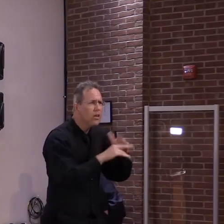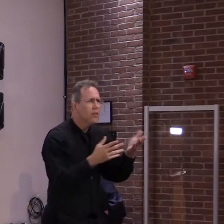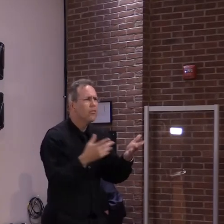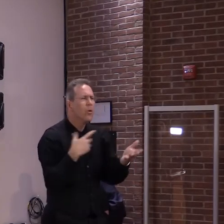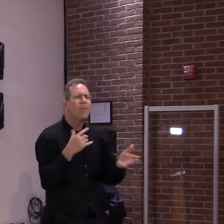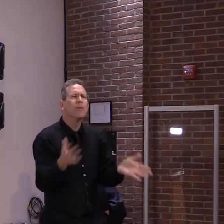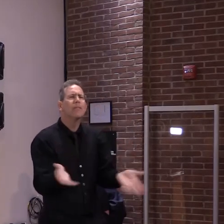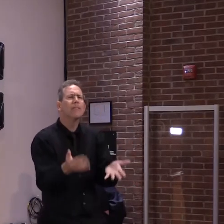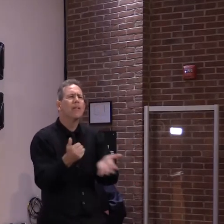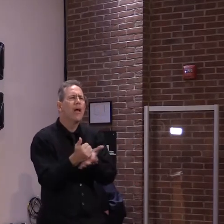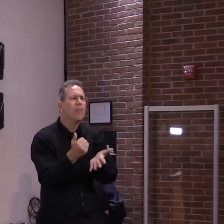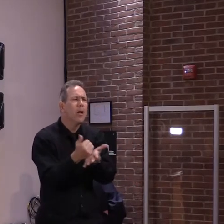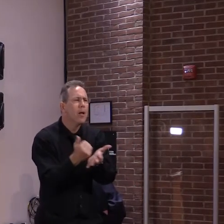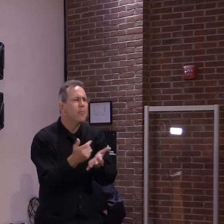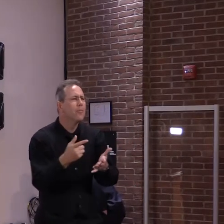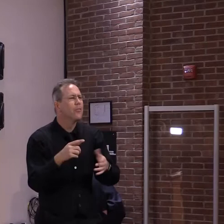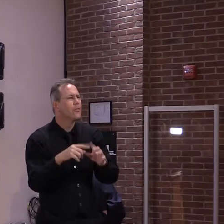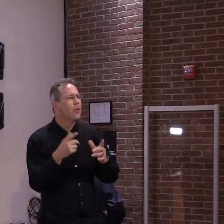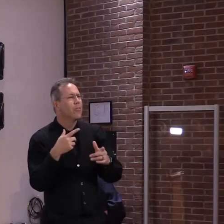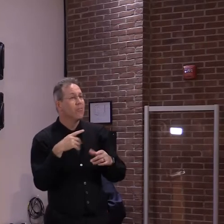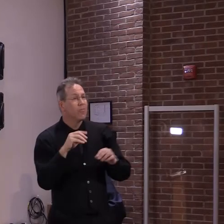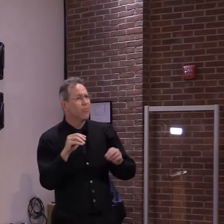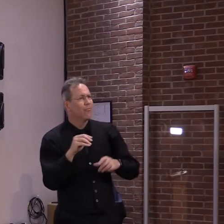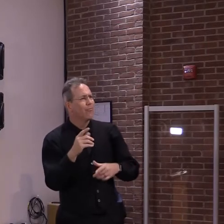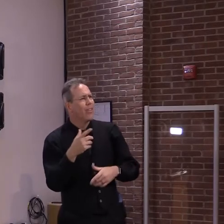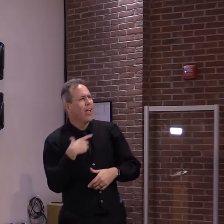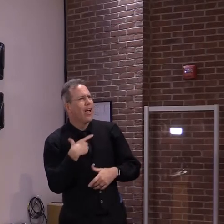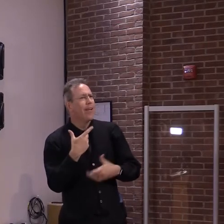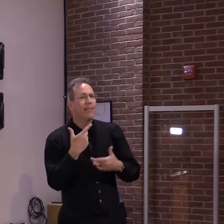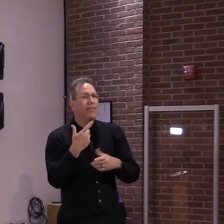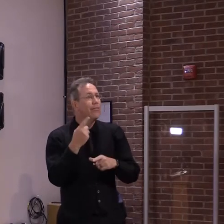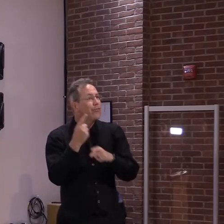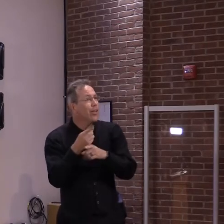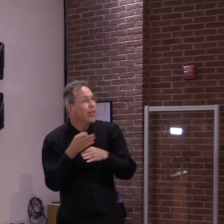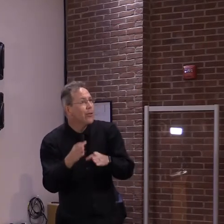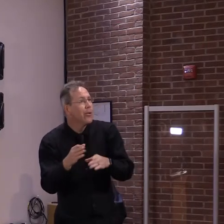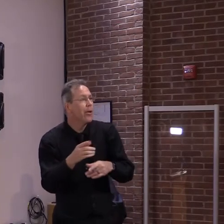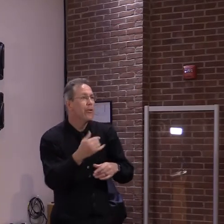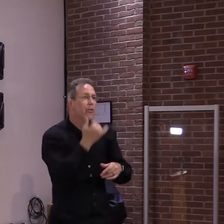of course, to communicate about everything. But those are my suggestions for this.